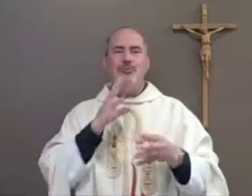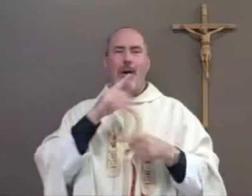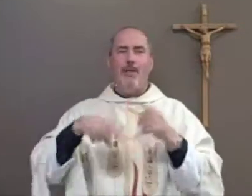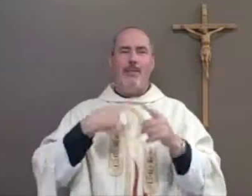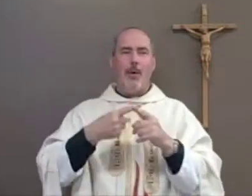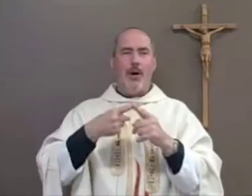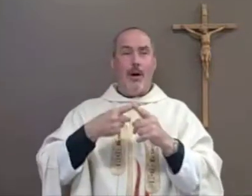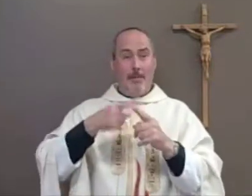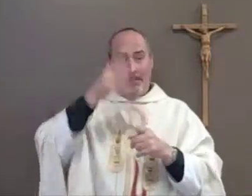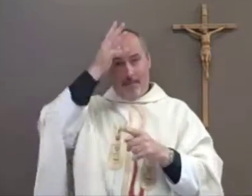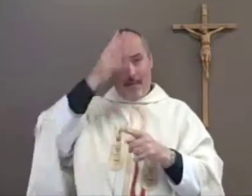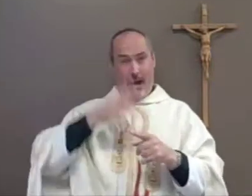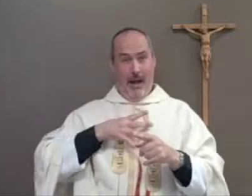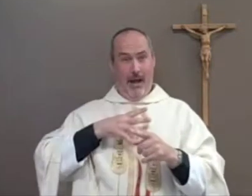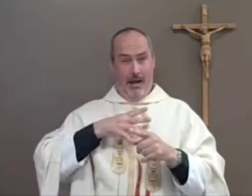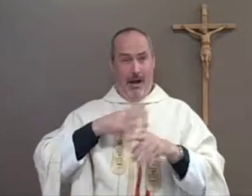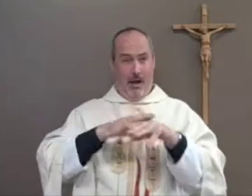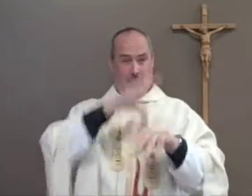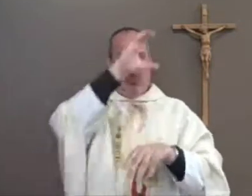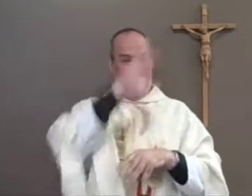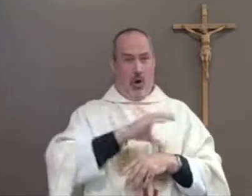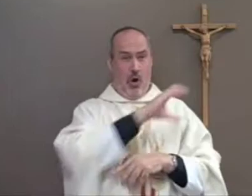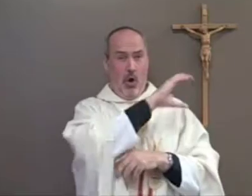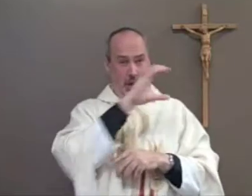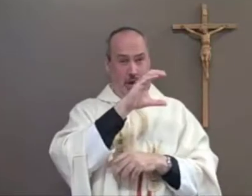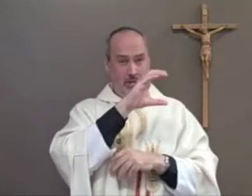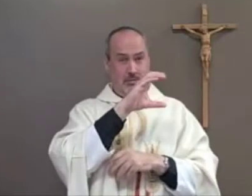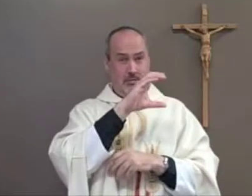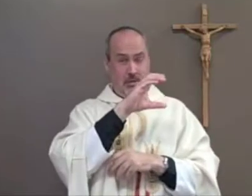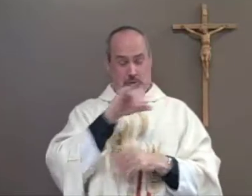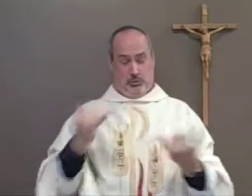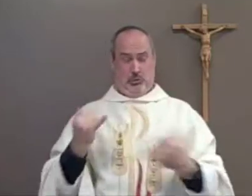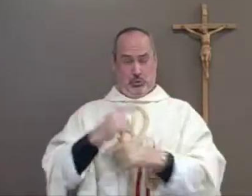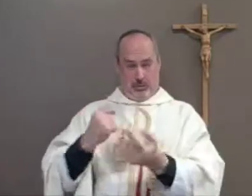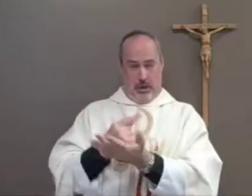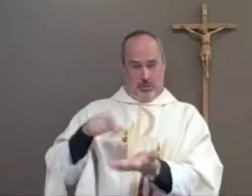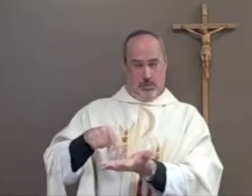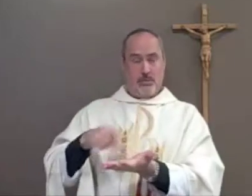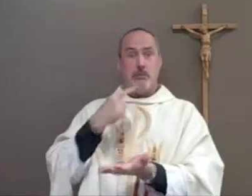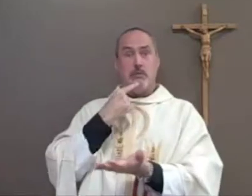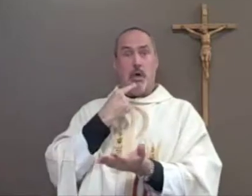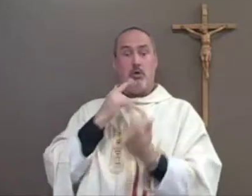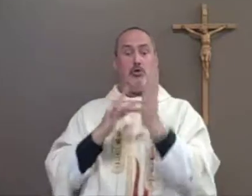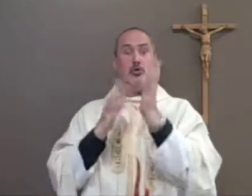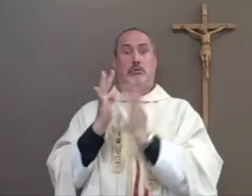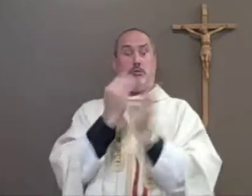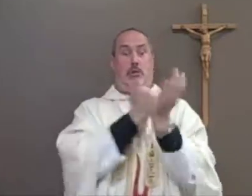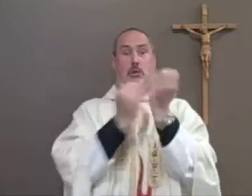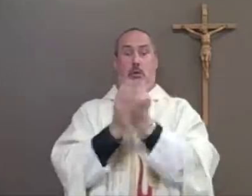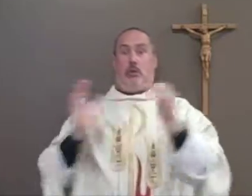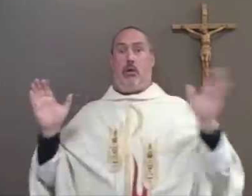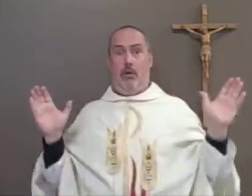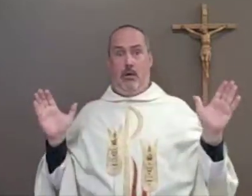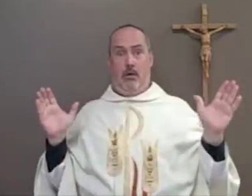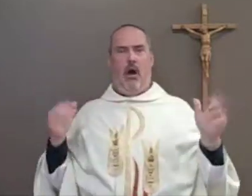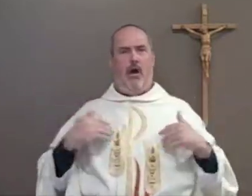the subject of today's story in the Gospel. When Jesus was on the cross, there were two thieves on either side of